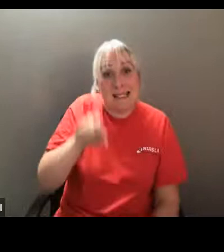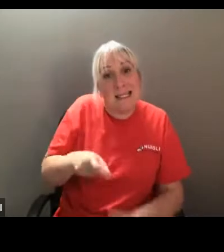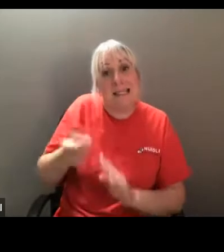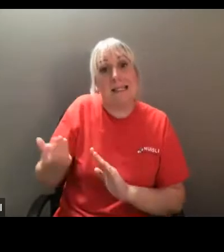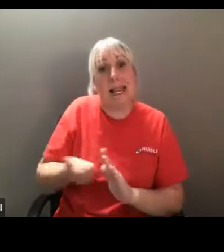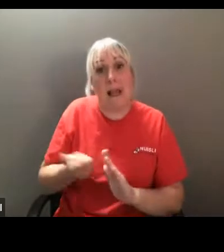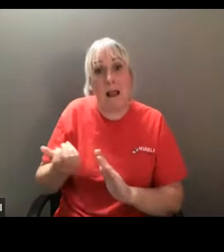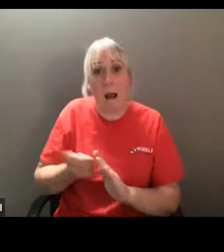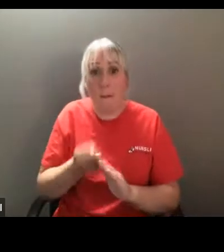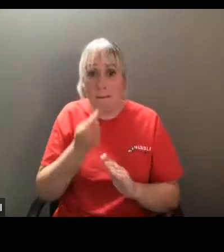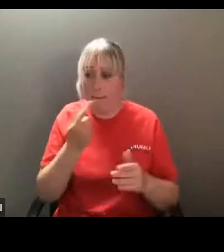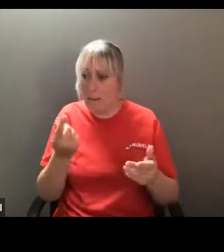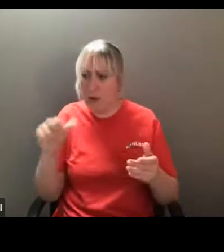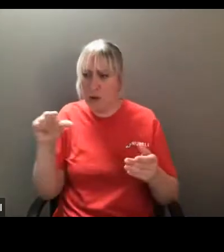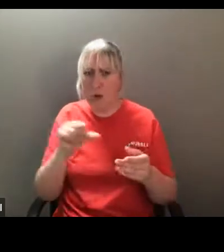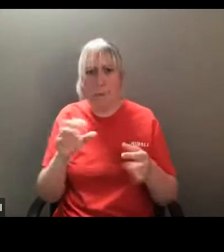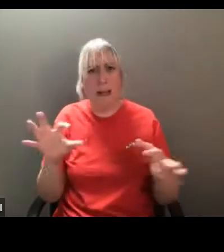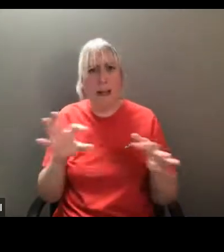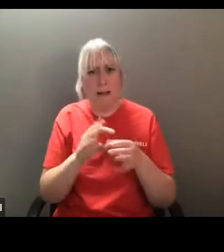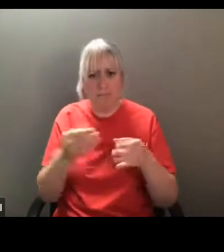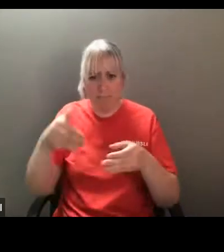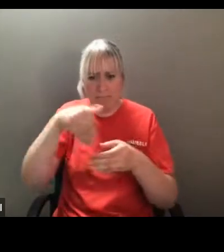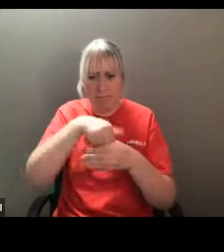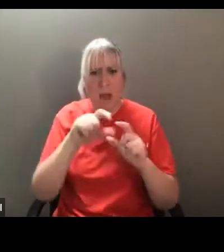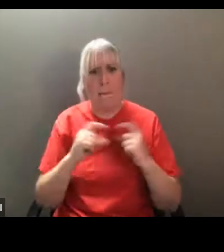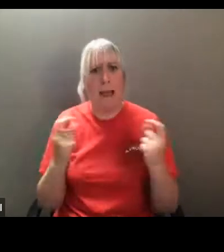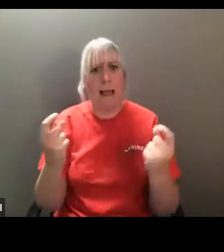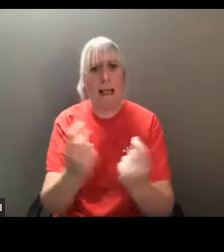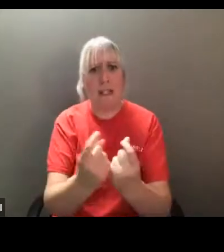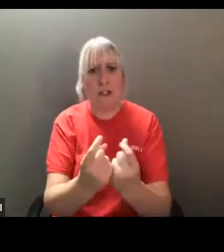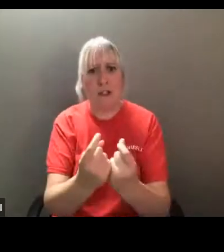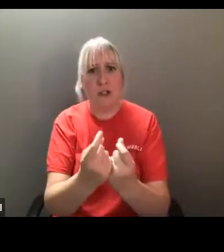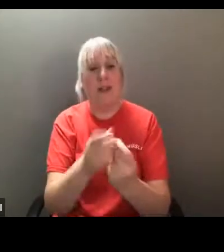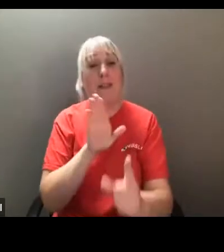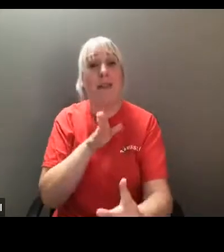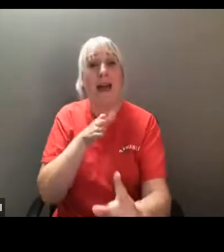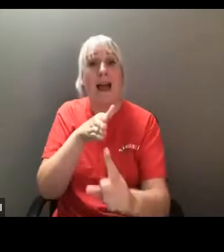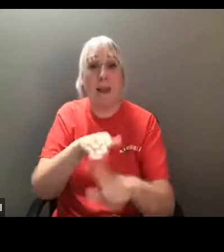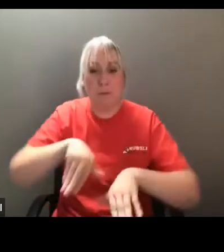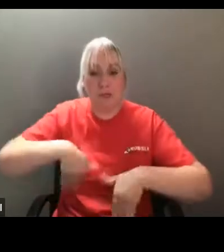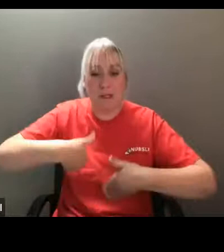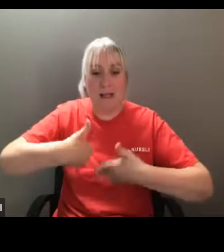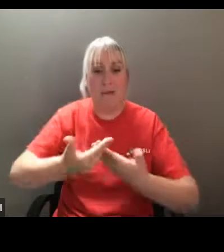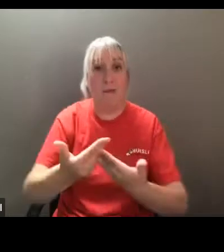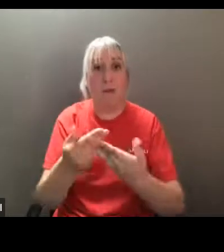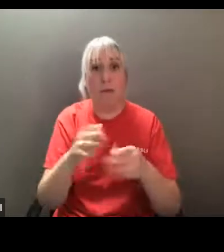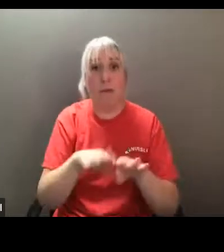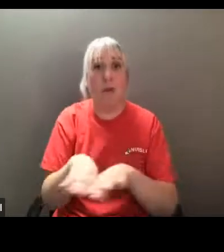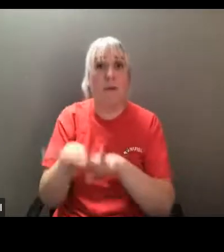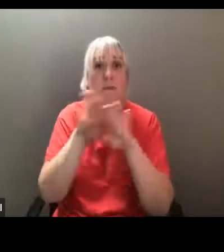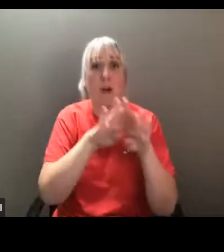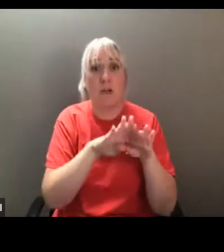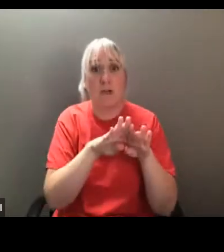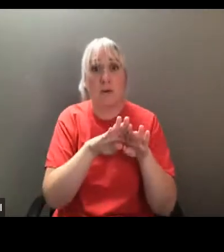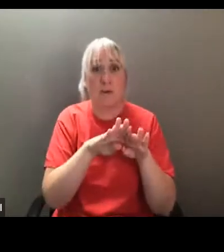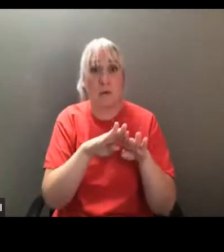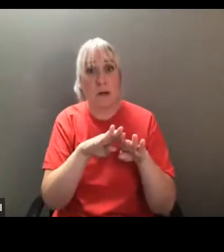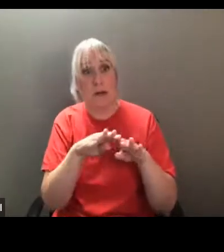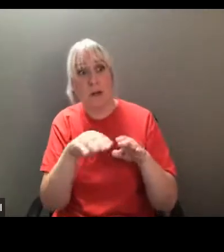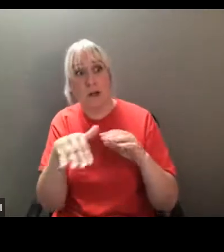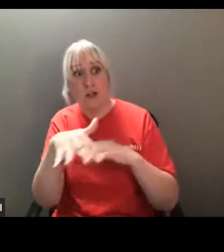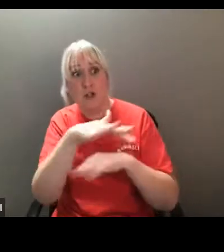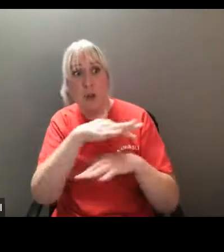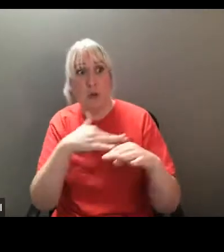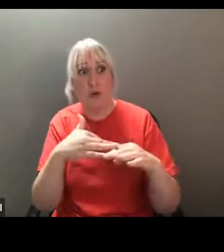a package that aims to deliver universal social safety net. Let me say that again,